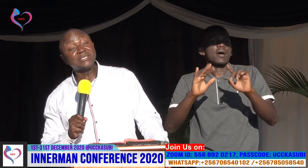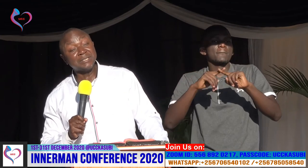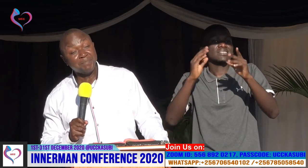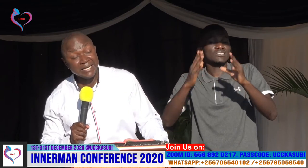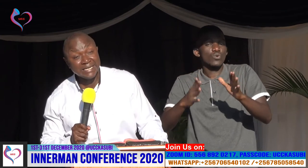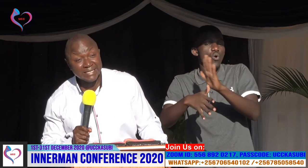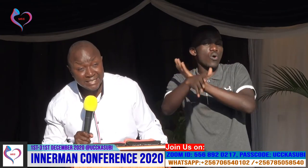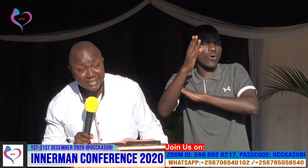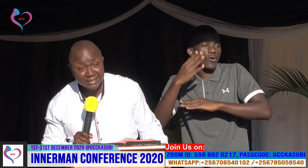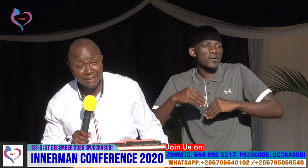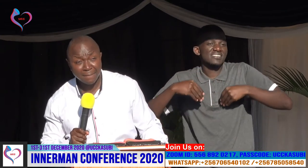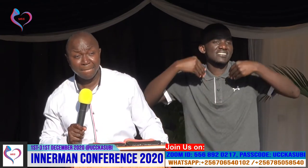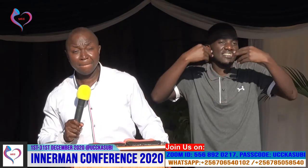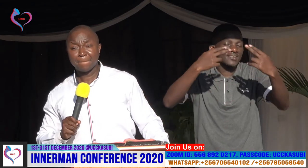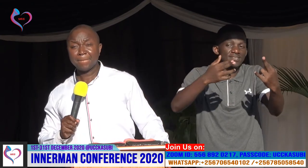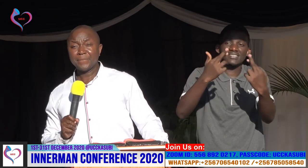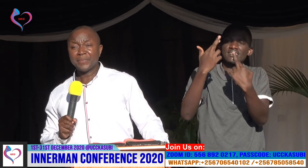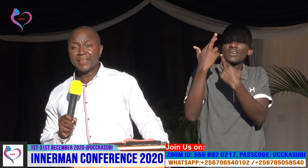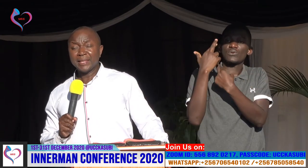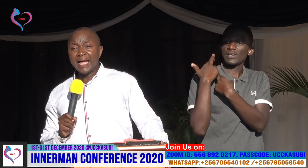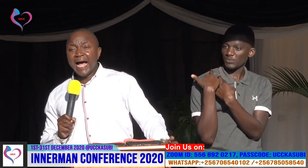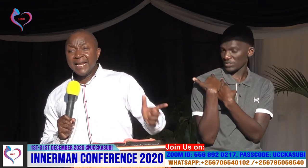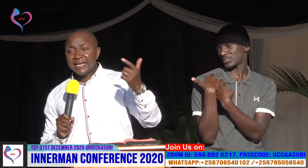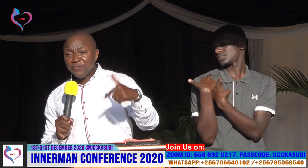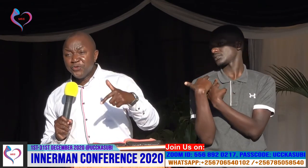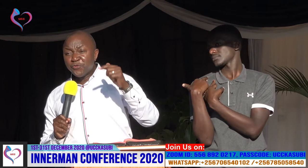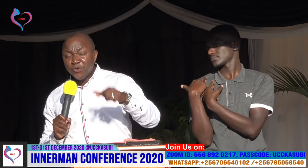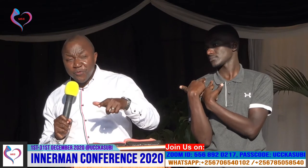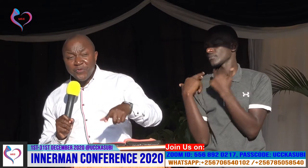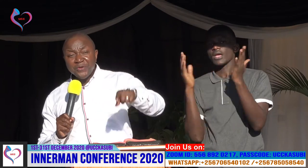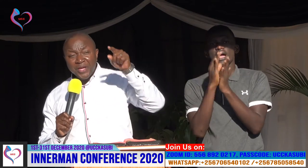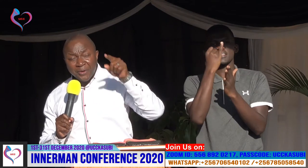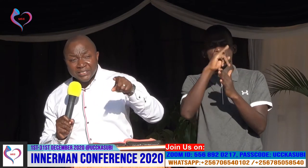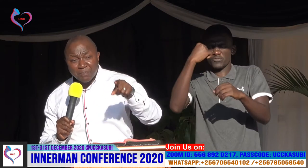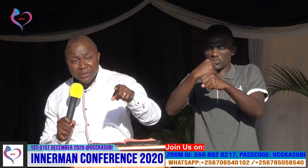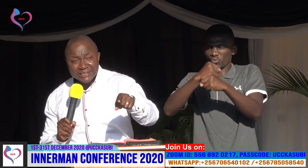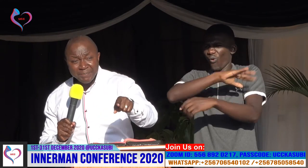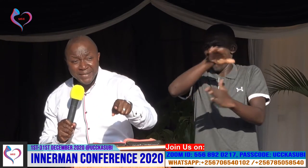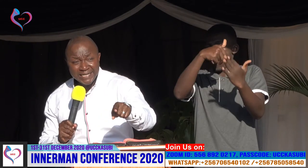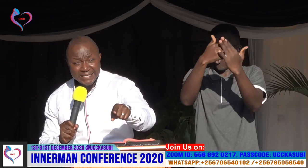responsibility. Katonda awabuvunanyizibwa. And if you fulfill the